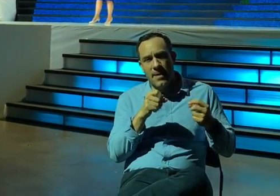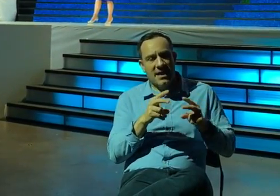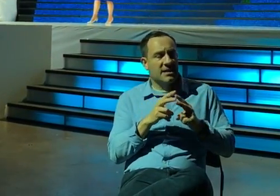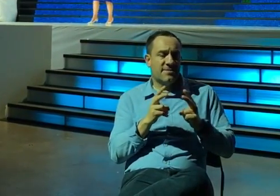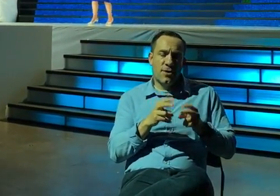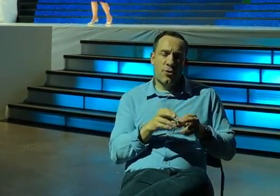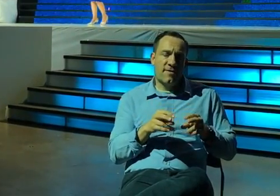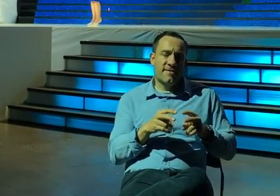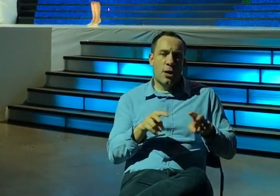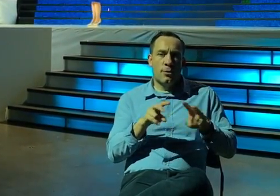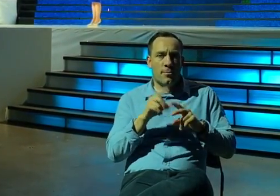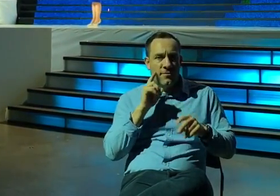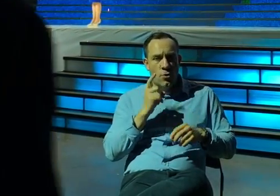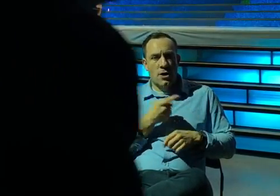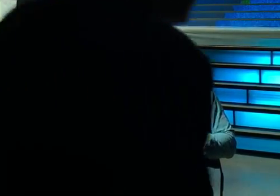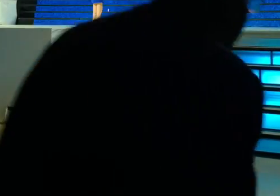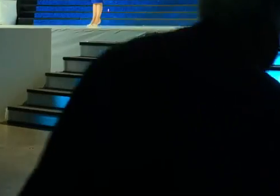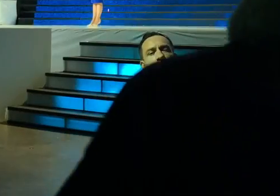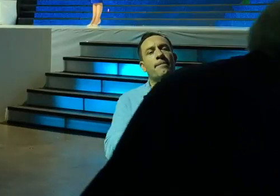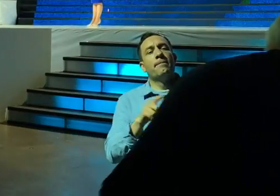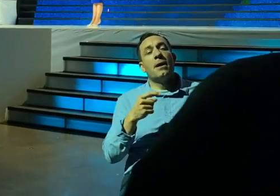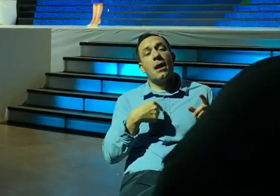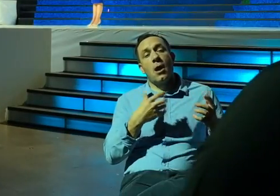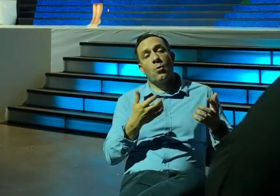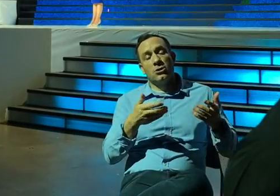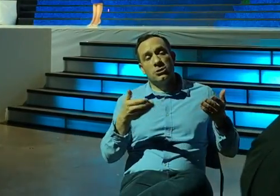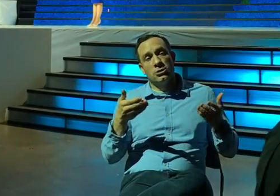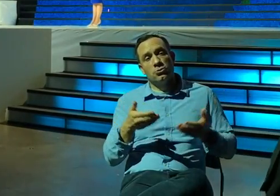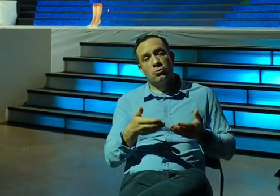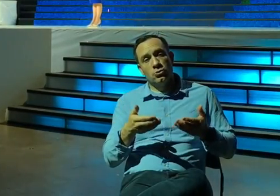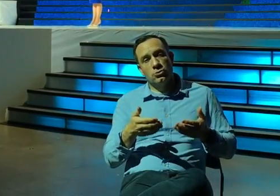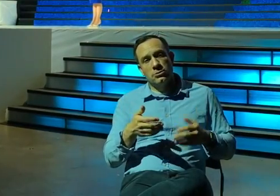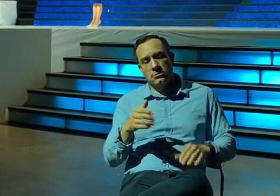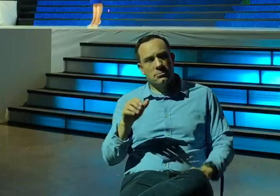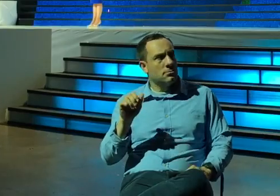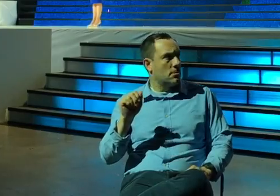us. But I want to introduce May Durrell, our Emerald Ambassador.